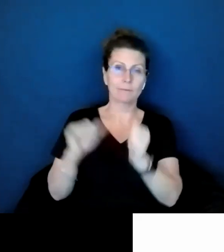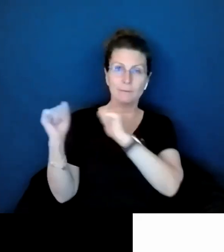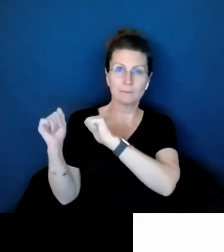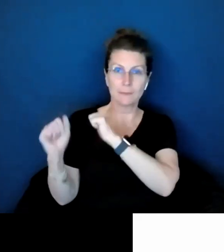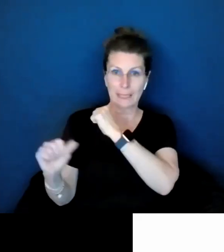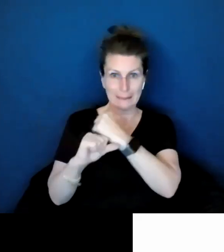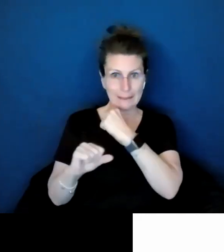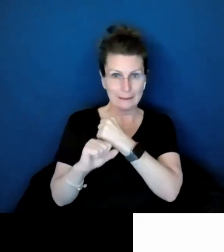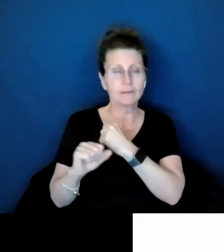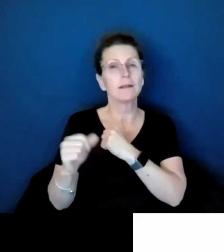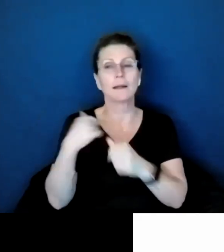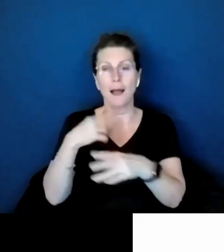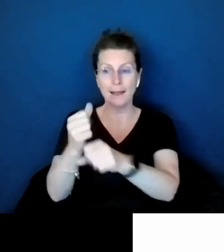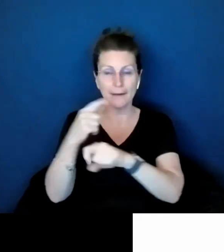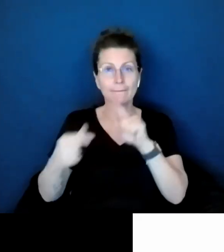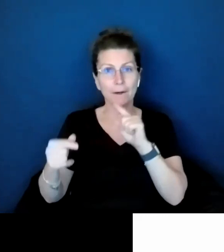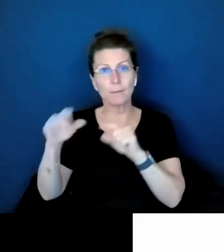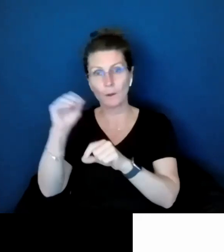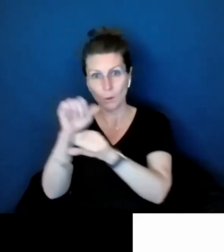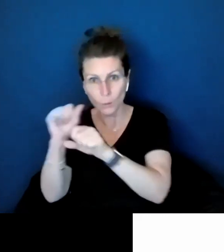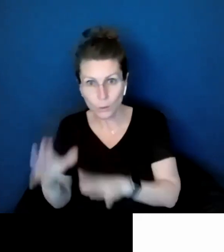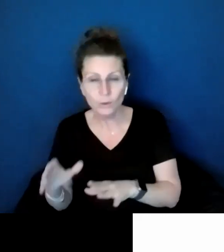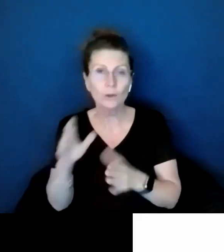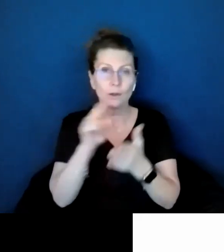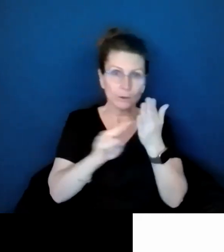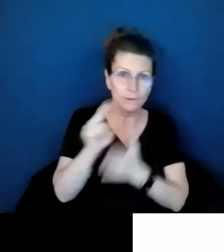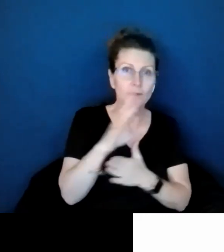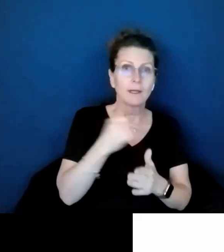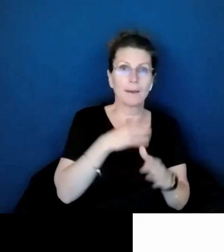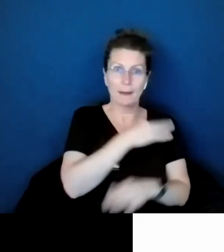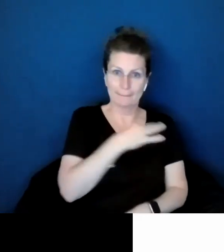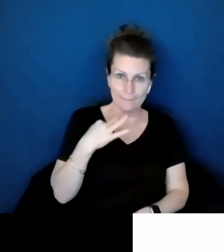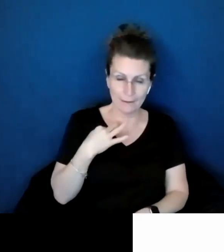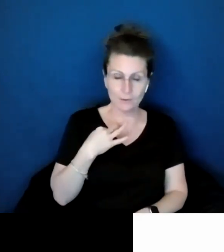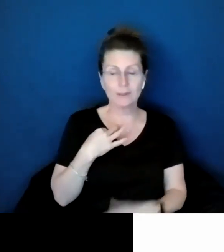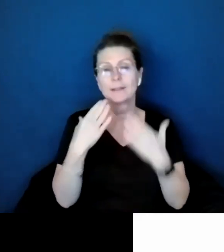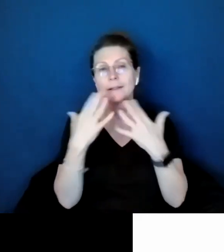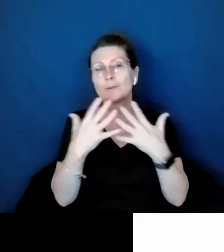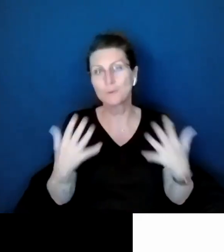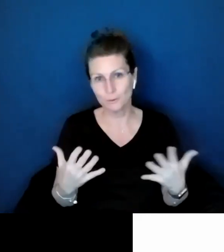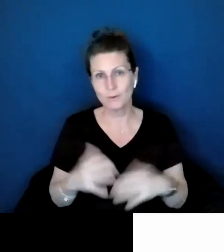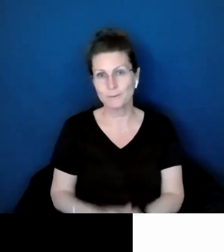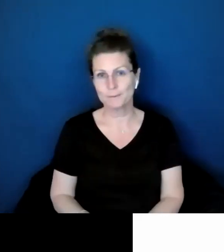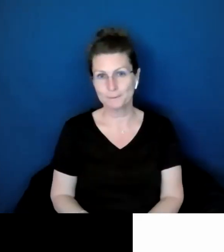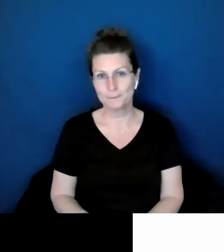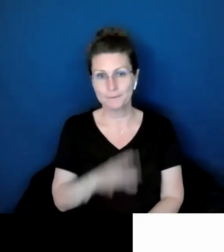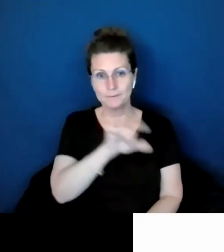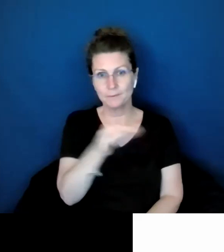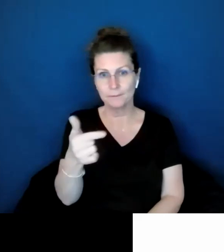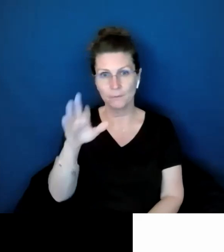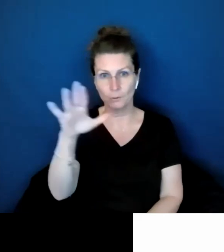from colleagues, my faculty, and the university to enable the work. Sincerely, Carl." Over to you, Rebecca.